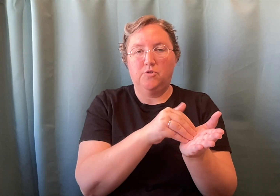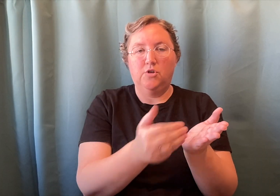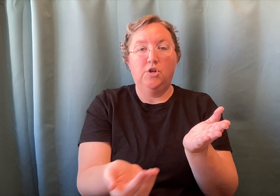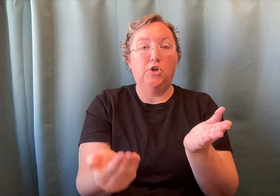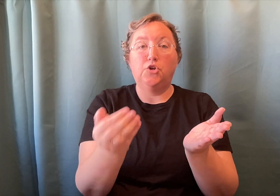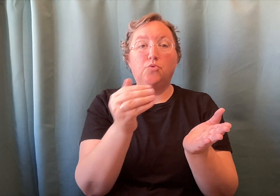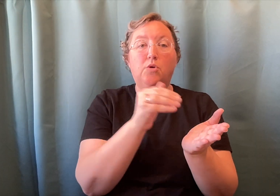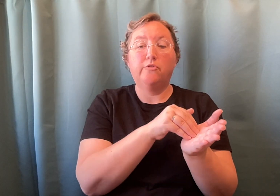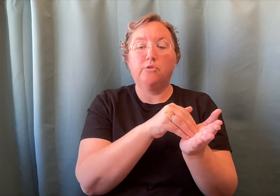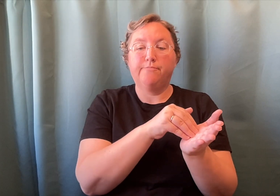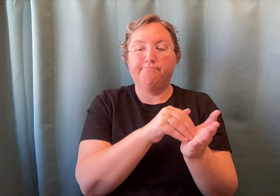Do over.